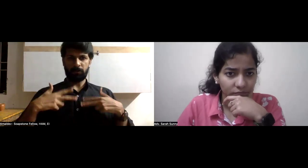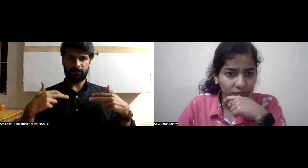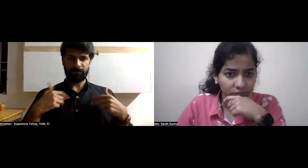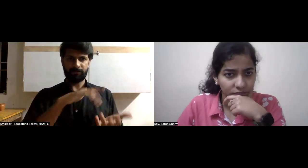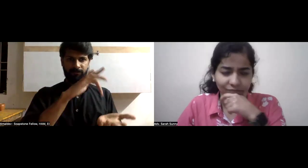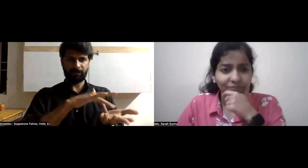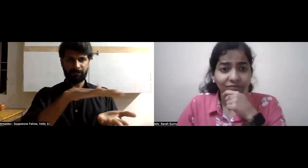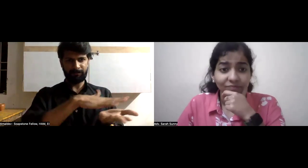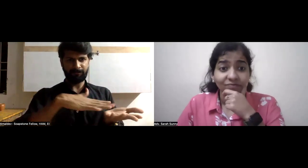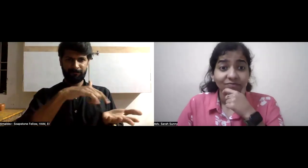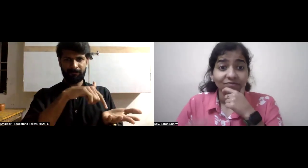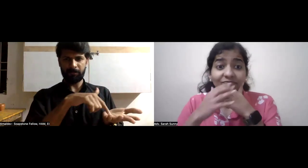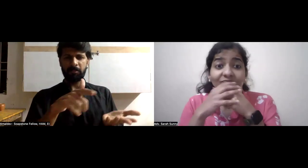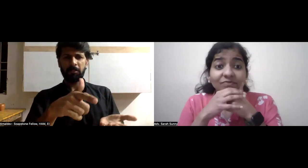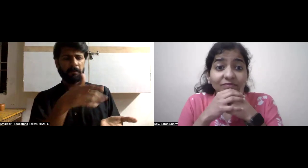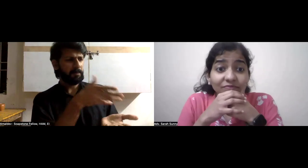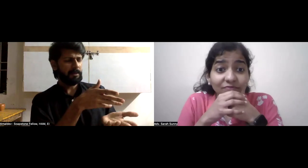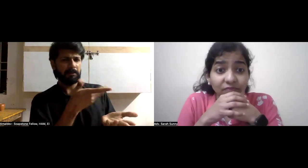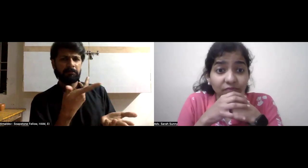Sorry, could the interpret